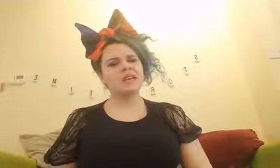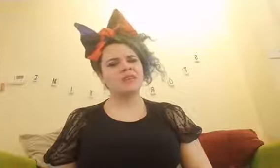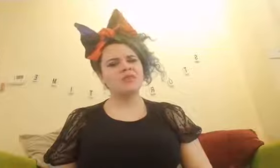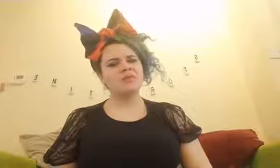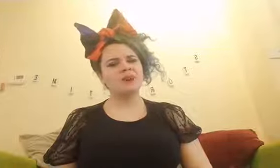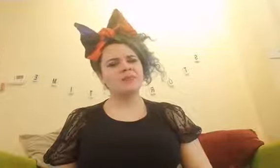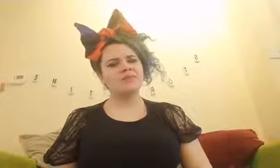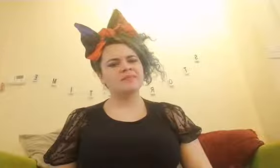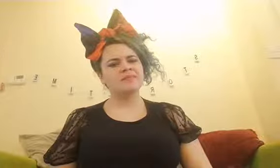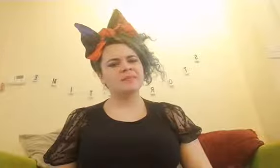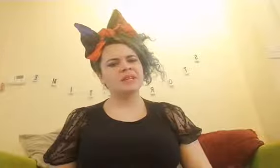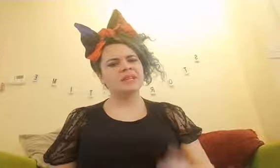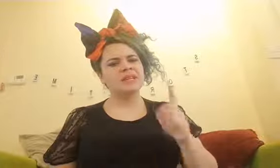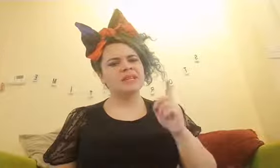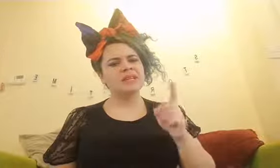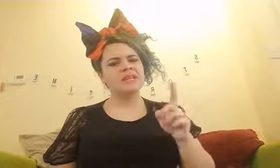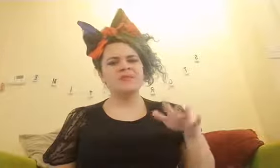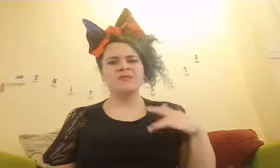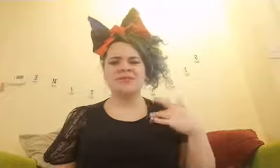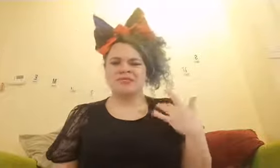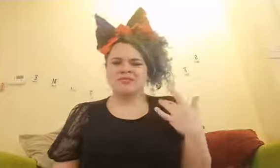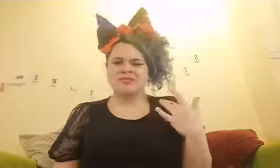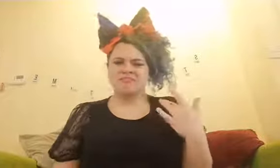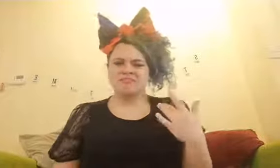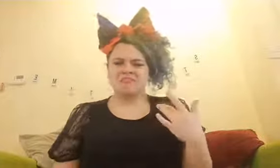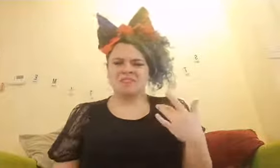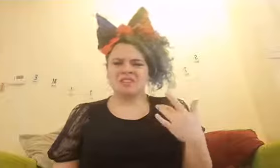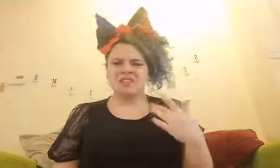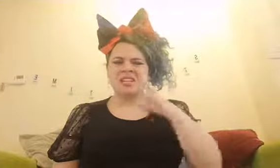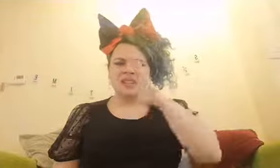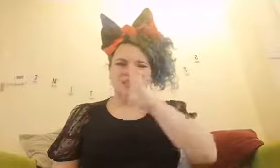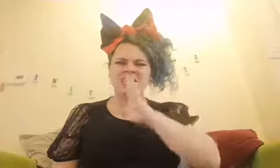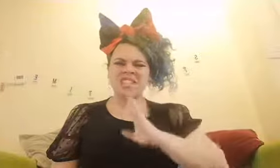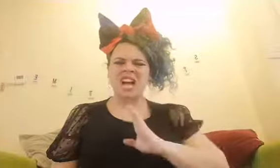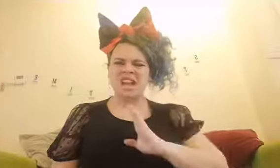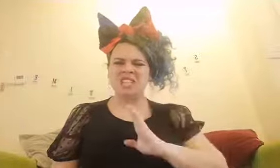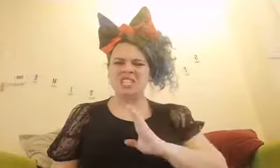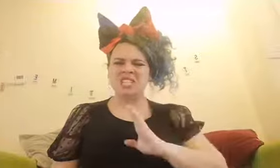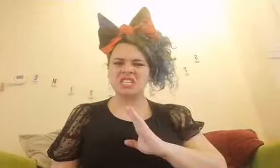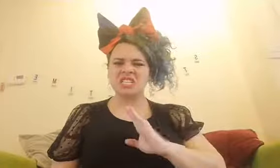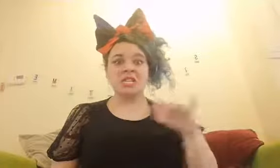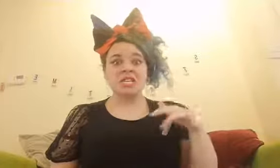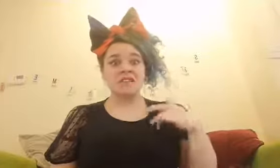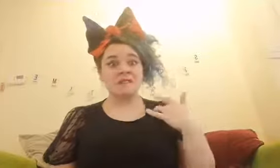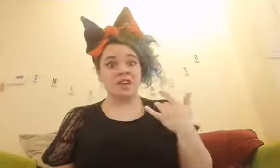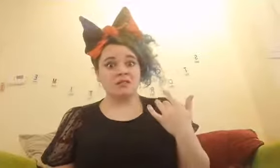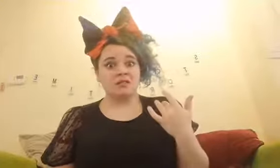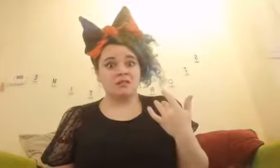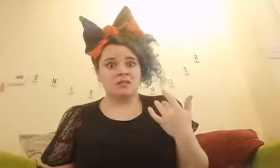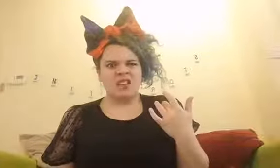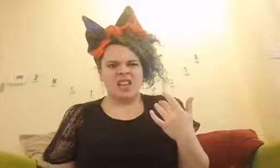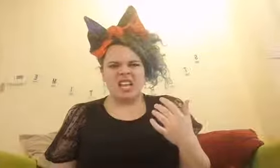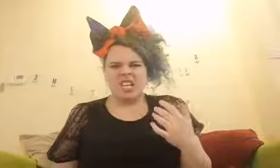you're right, he did feel a little bit sad. He felt a little